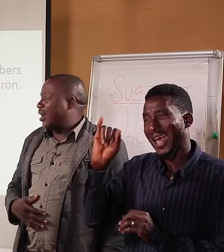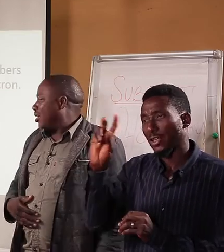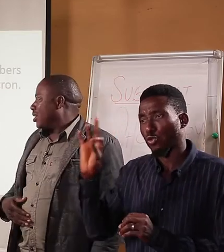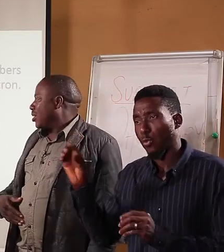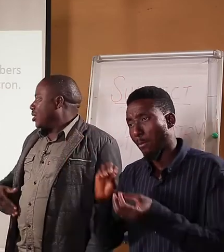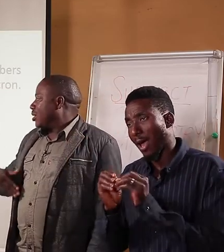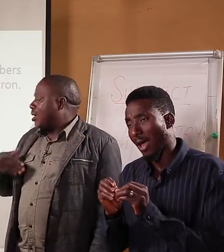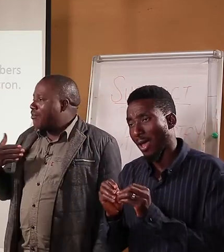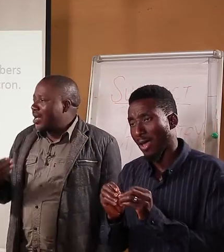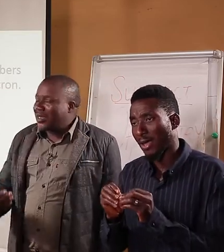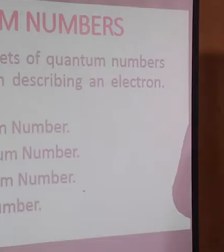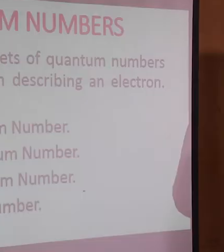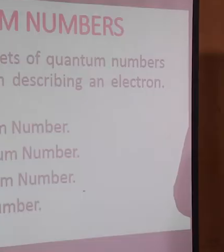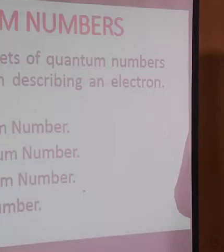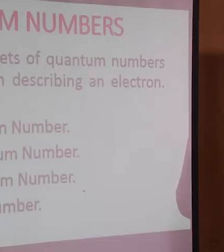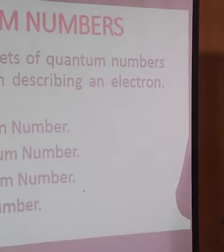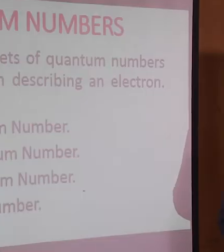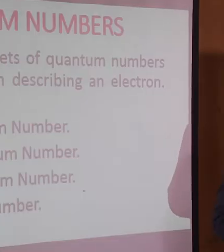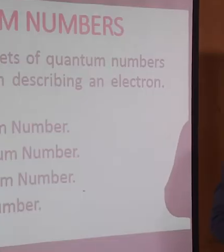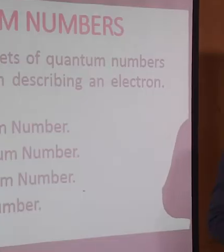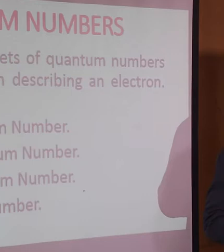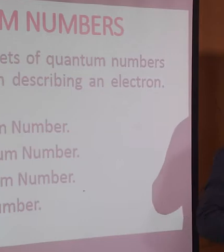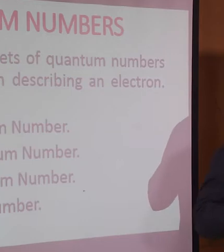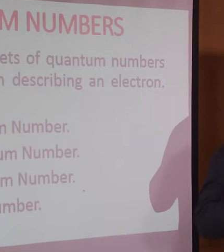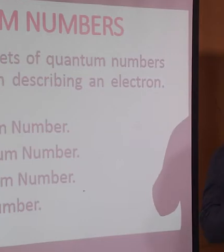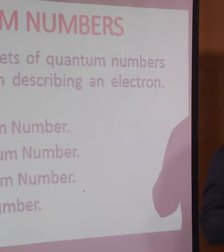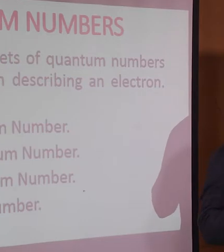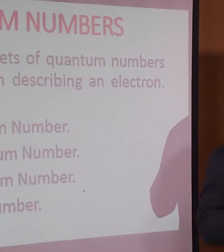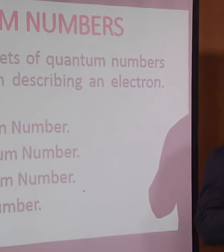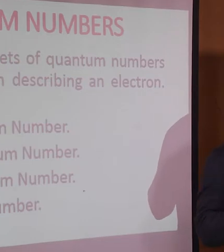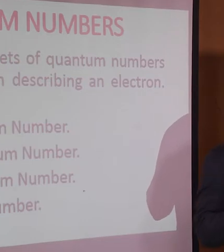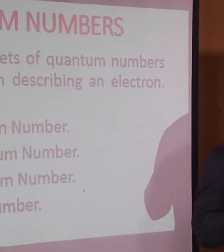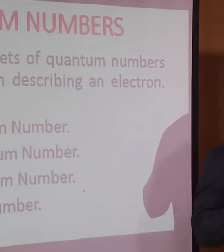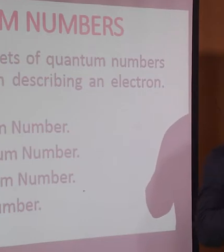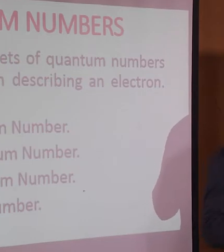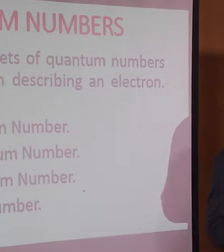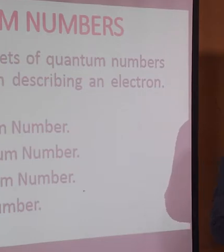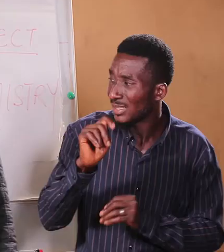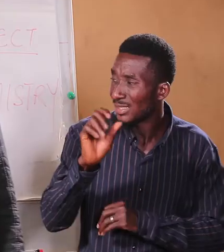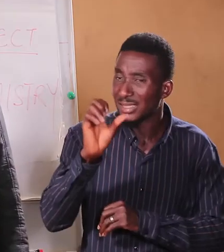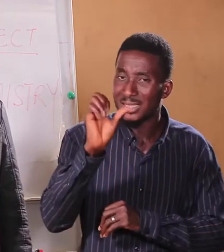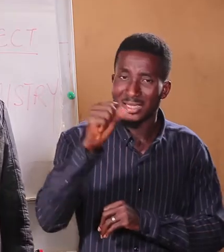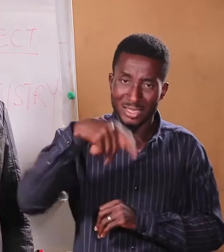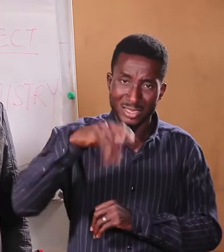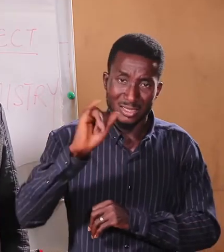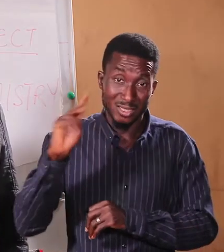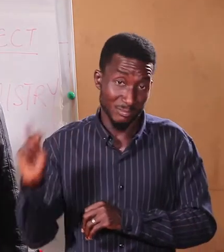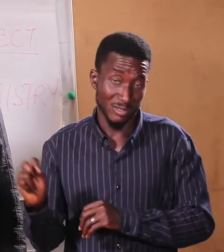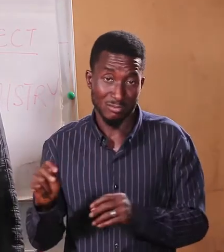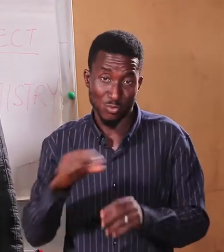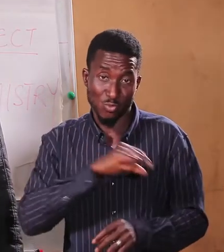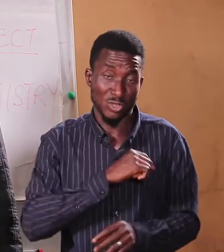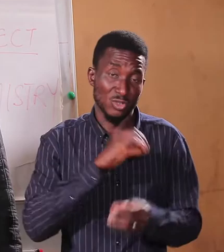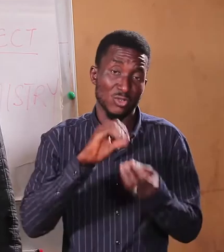quantum number, the magnetic quantum number, and the spin quantum number. It's just like you want to describe